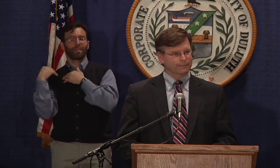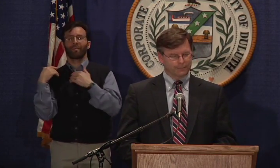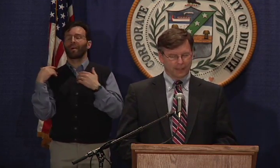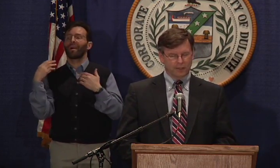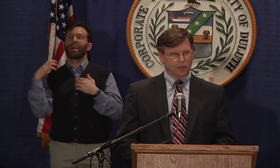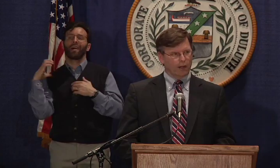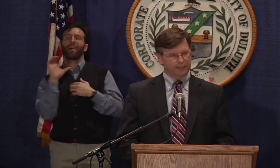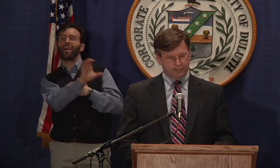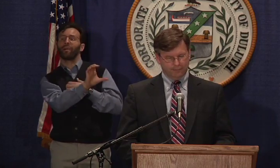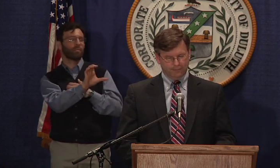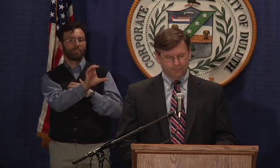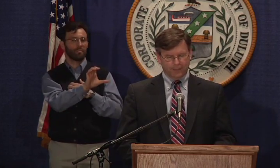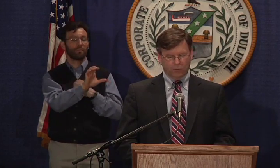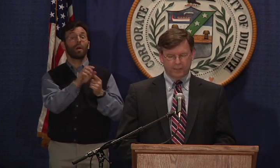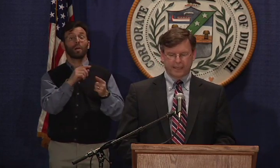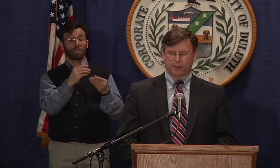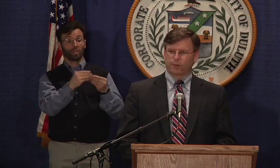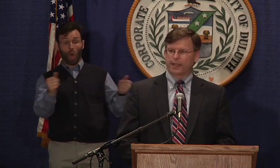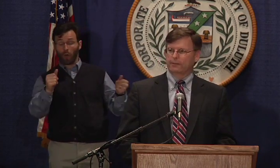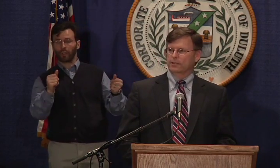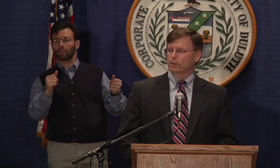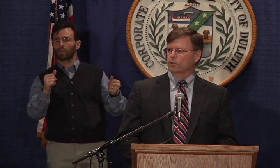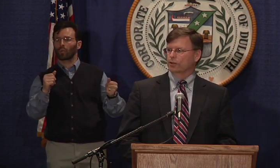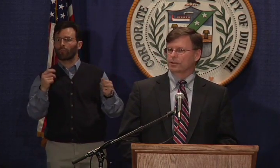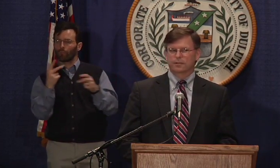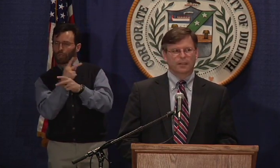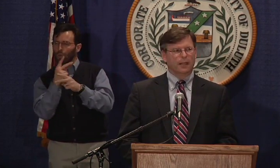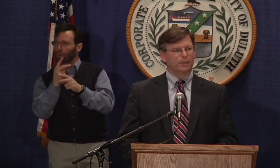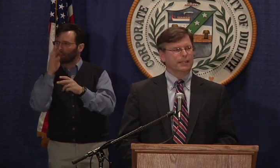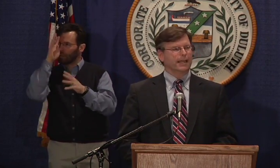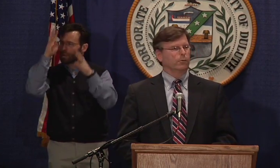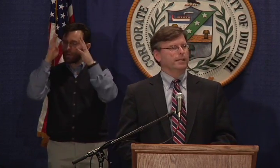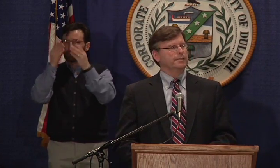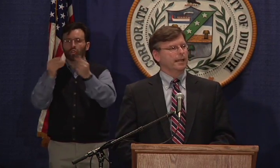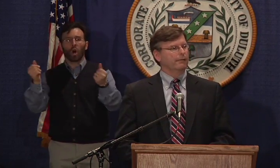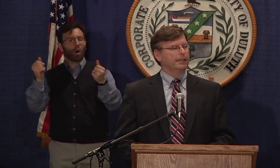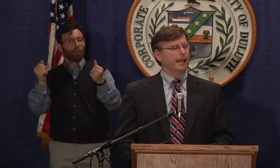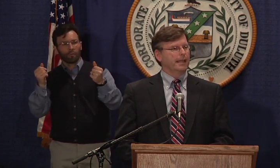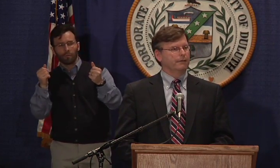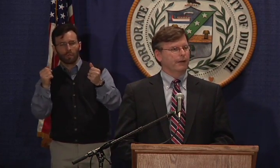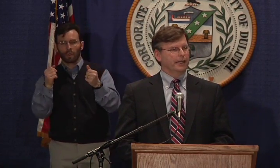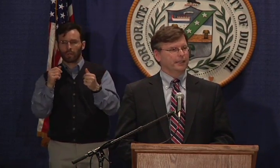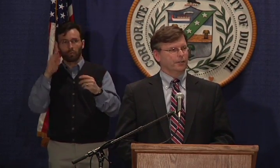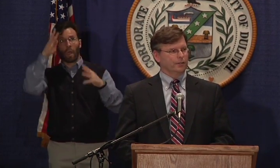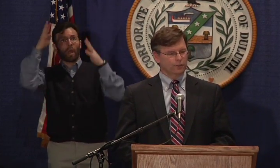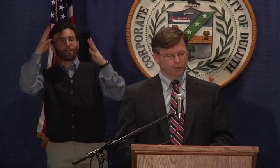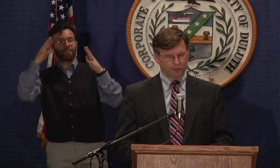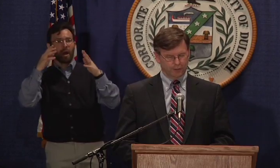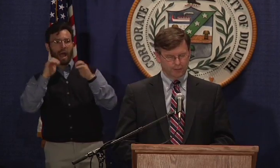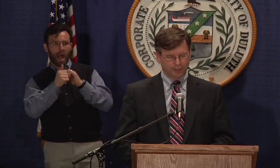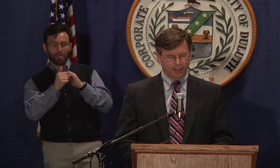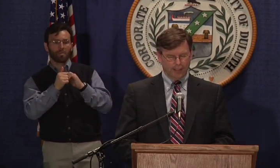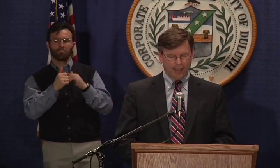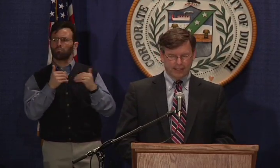buck. Solve It, we seek creative solutions and we take risks every day in finding those solutions. And